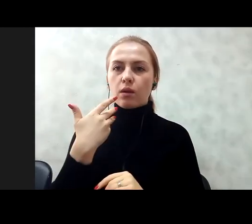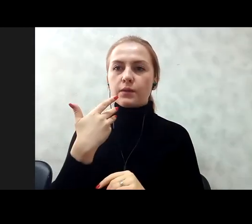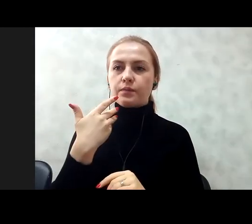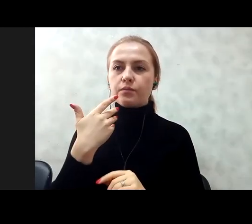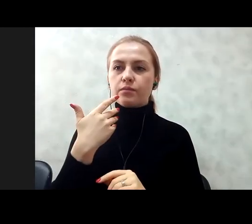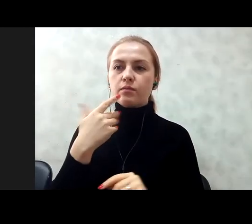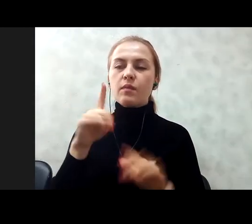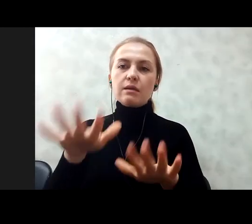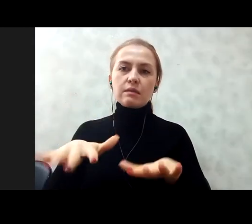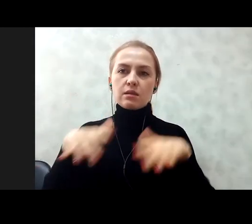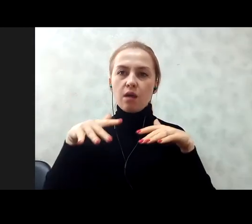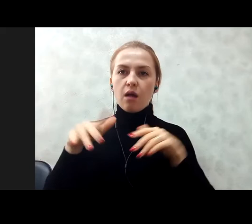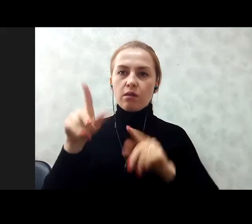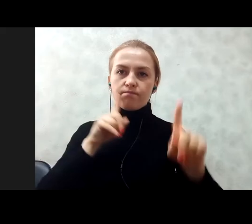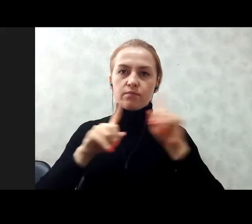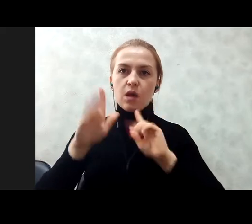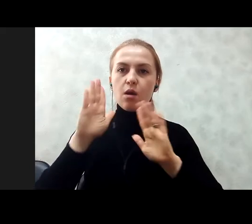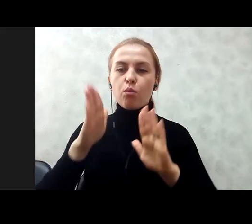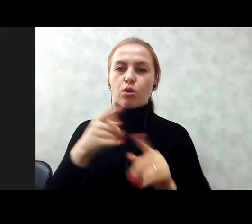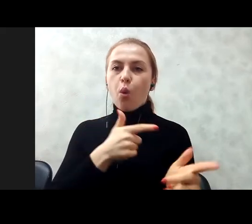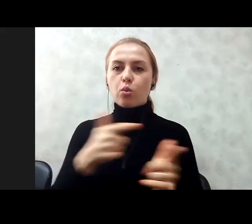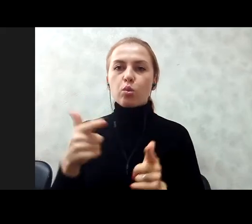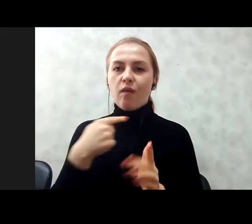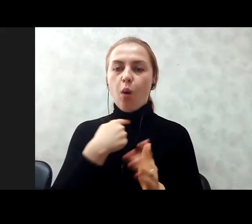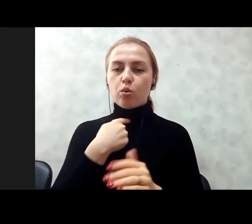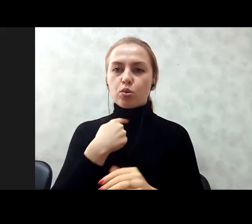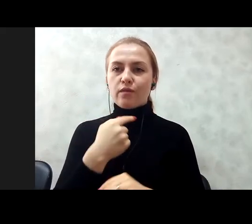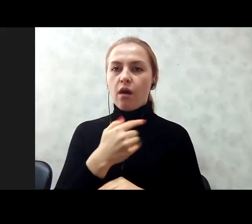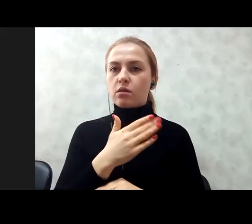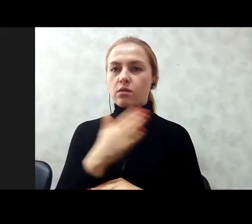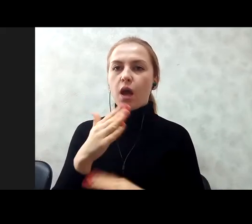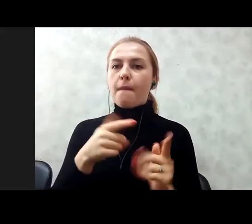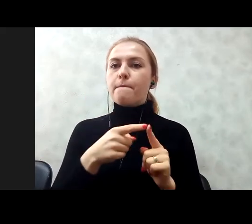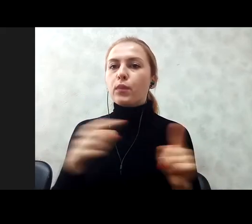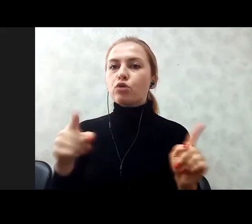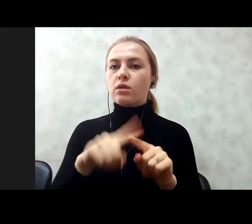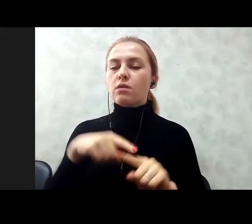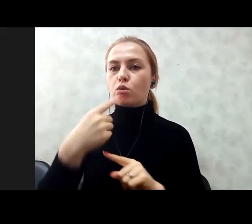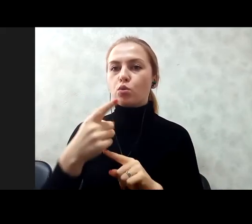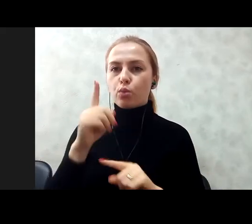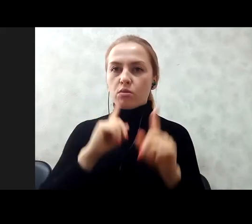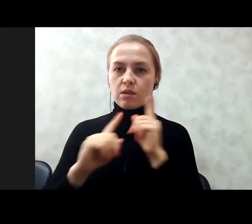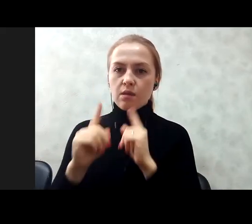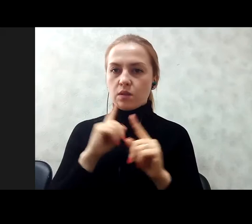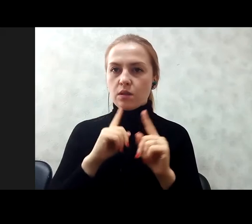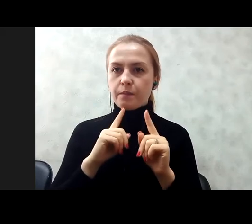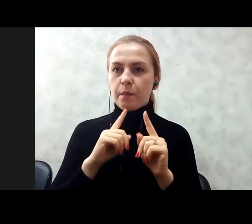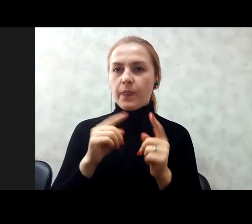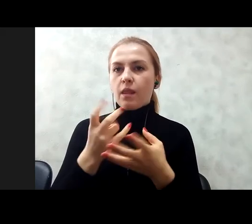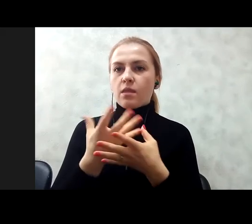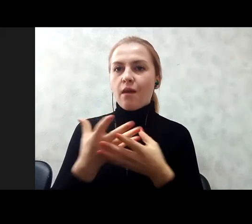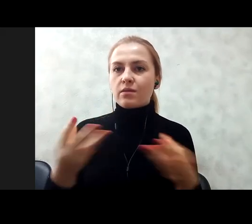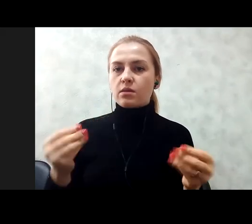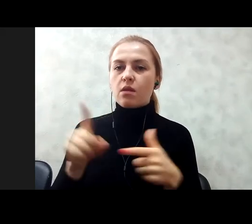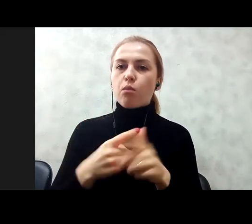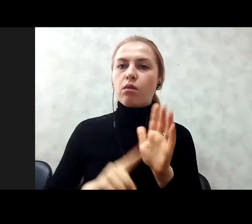this discussion when the floor of parliament is prepared to vote